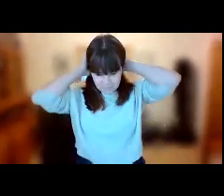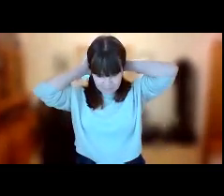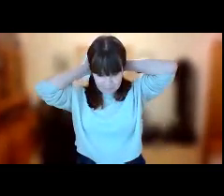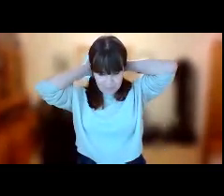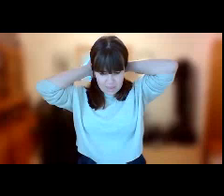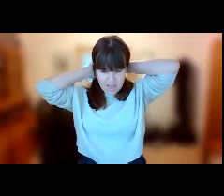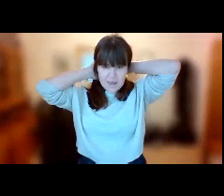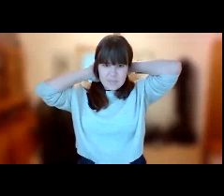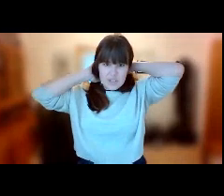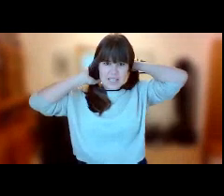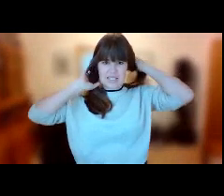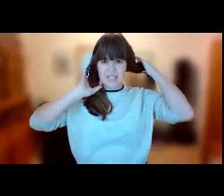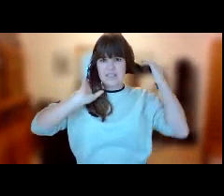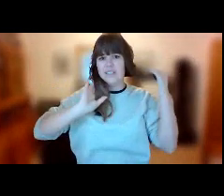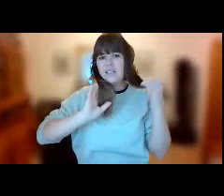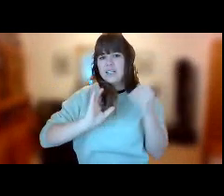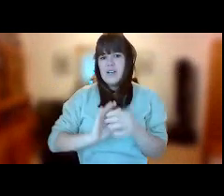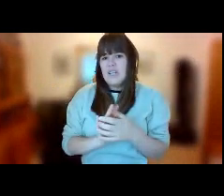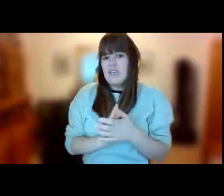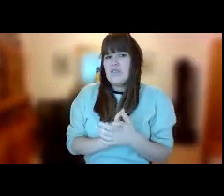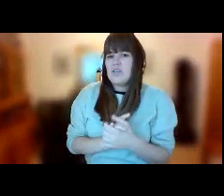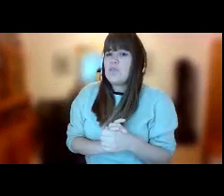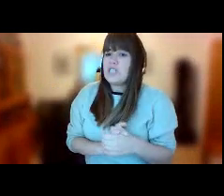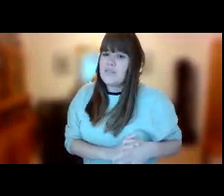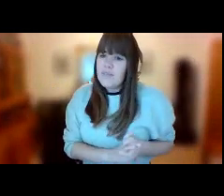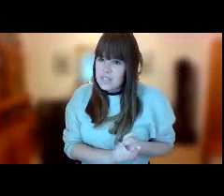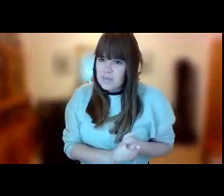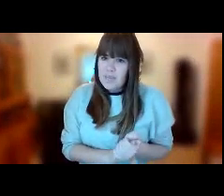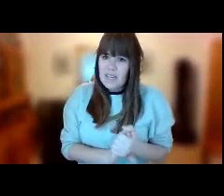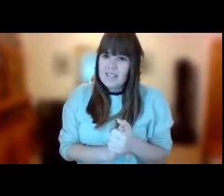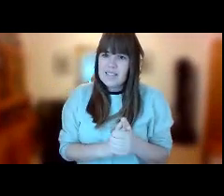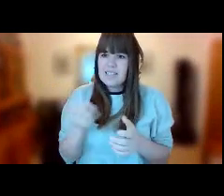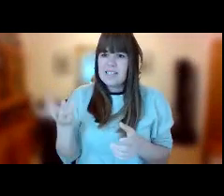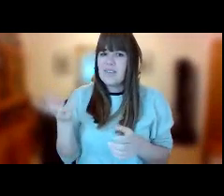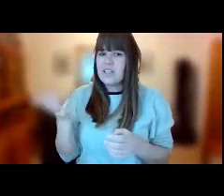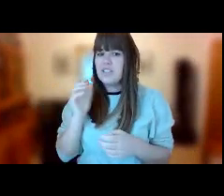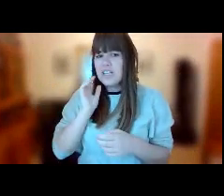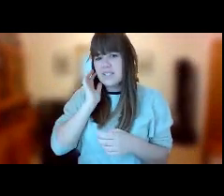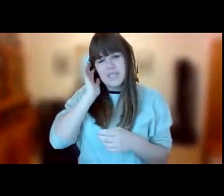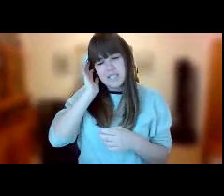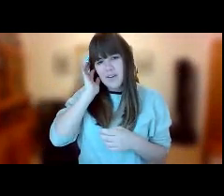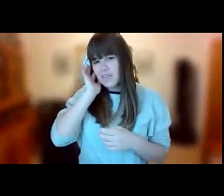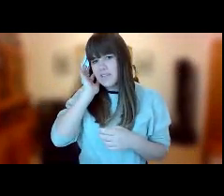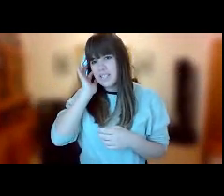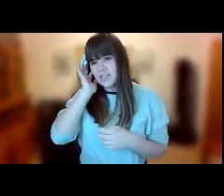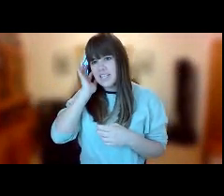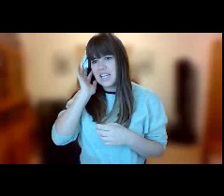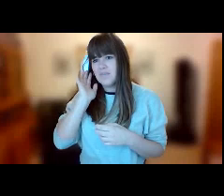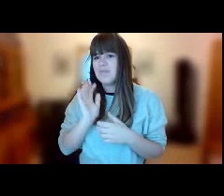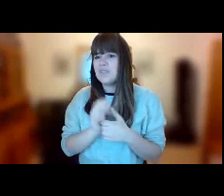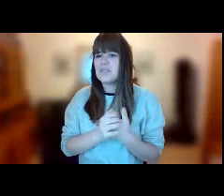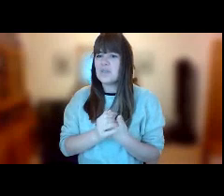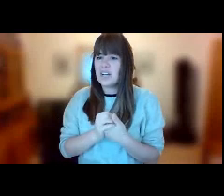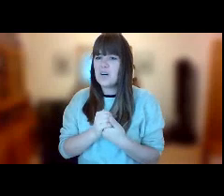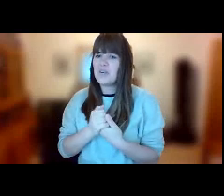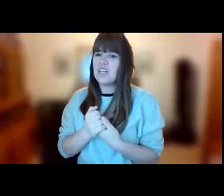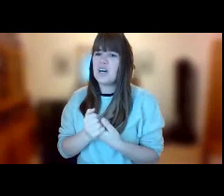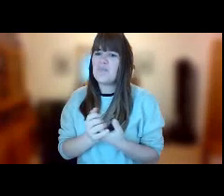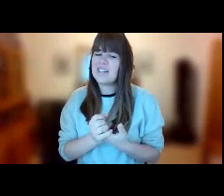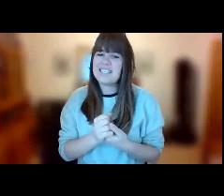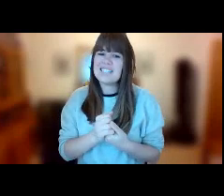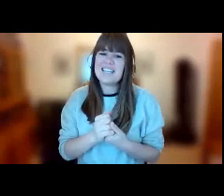language. Trying to use objects of reference maybe. So this is something that Jess and myself and the rest of our team use quite a